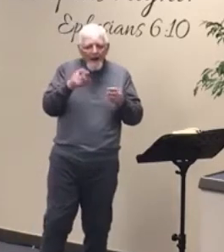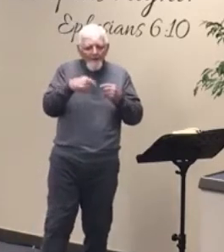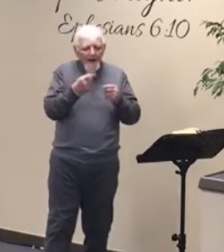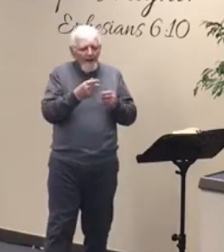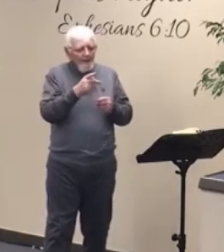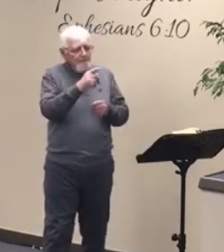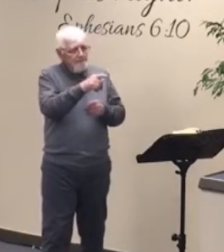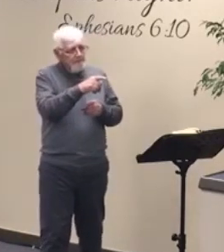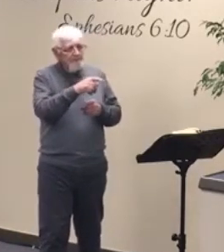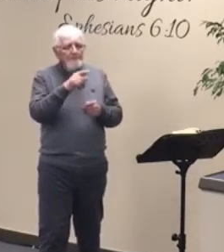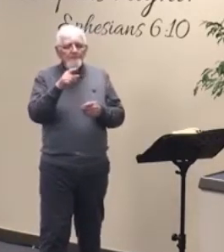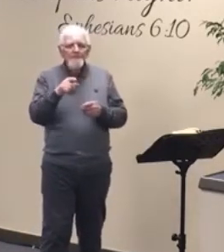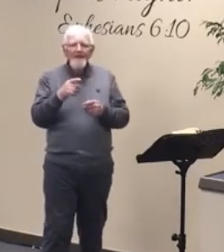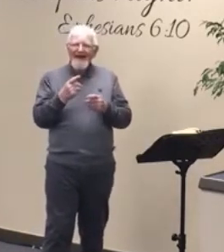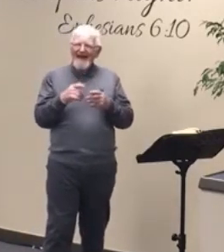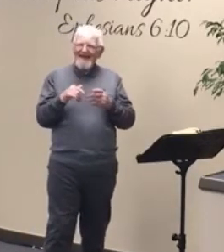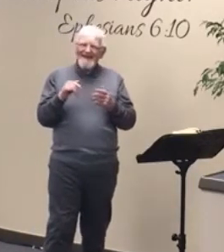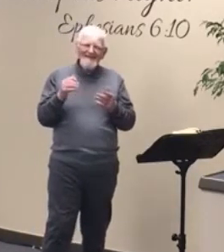I say,